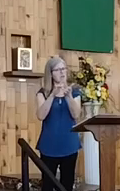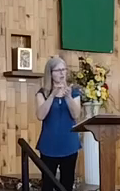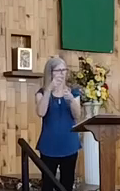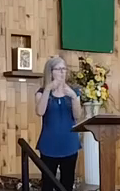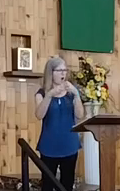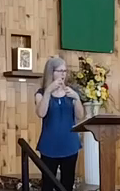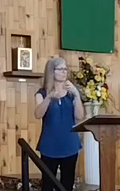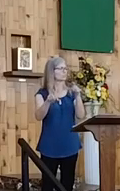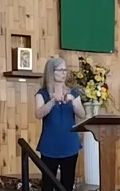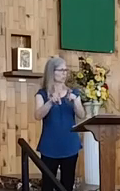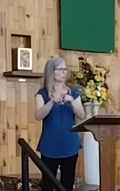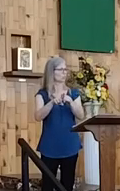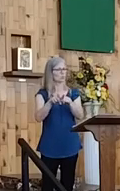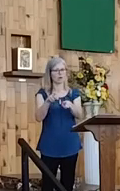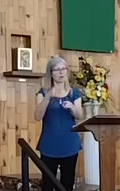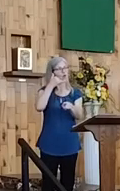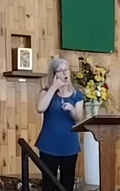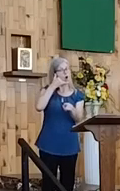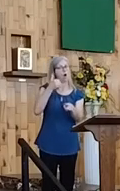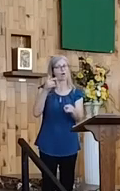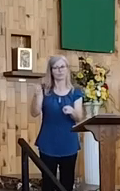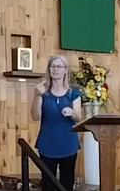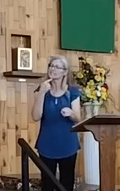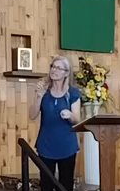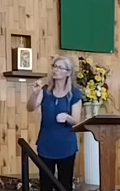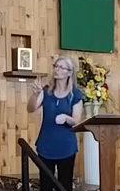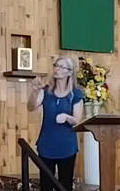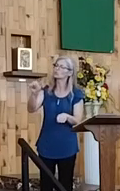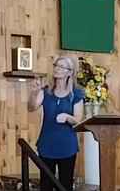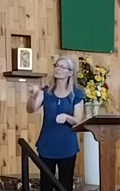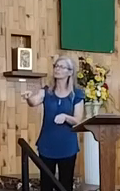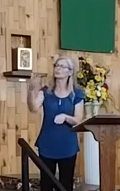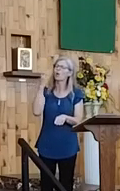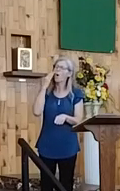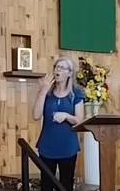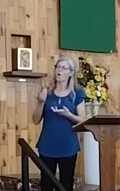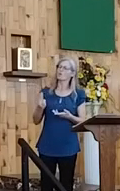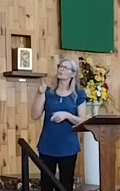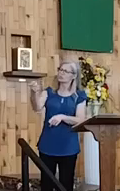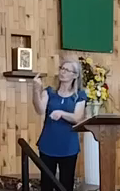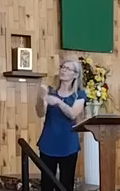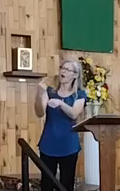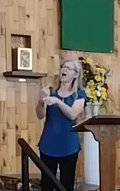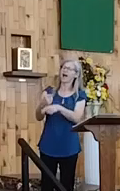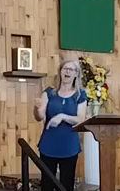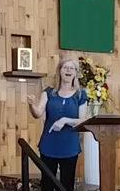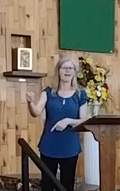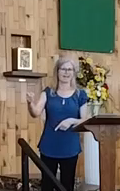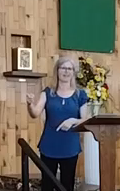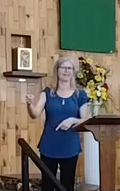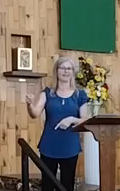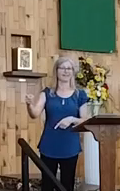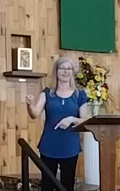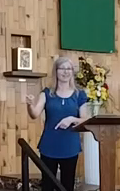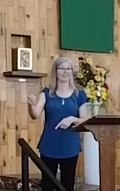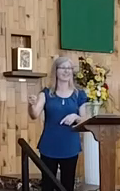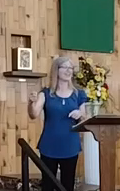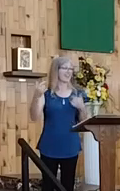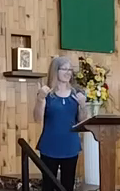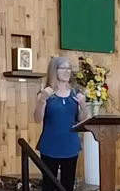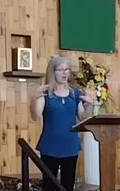himself, called her and said, Susan, you know, you were right. And he's returning